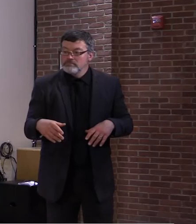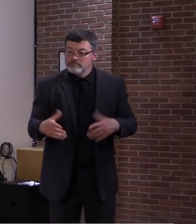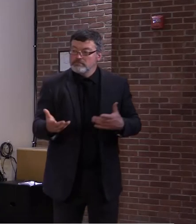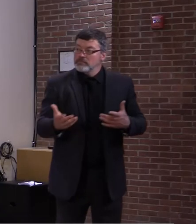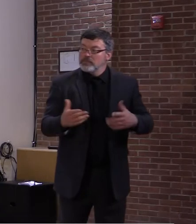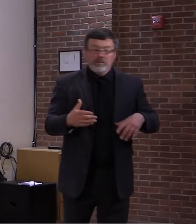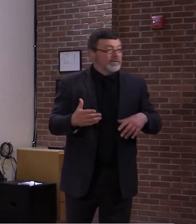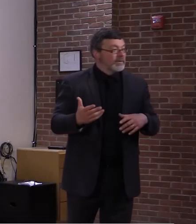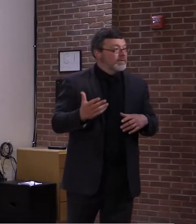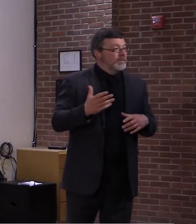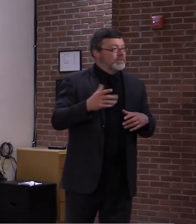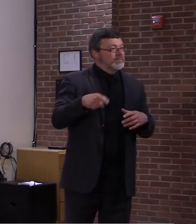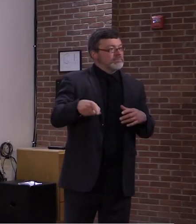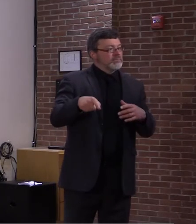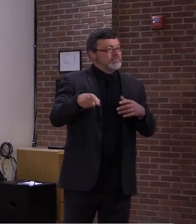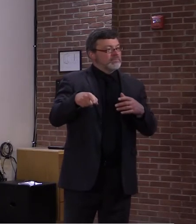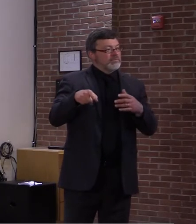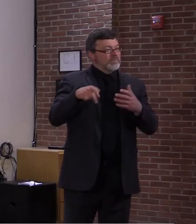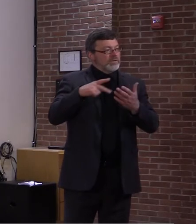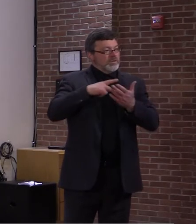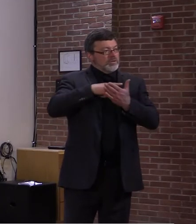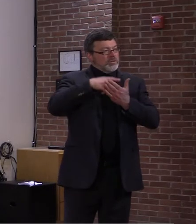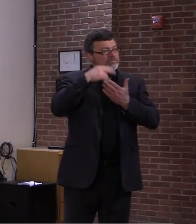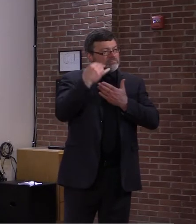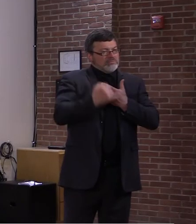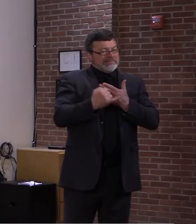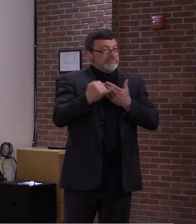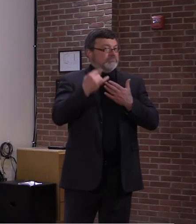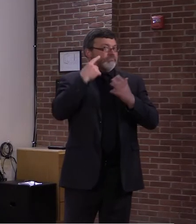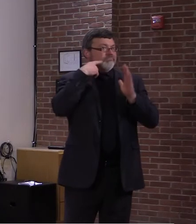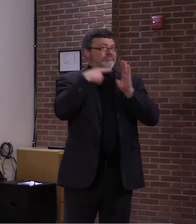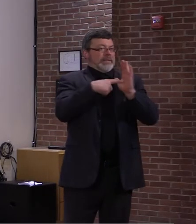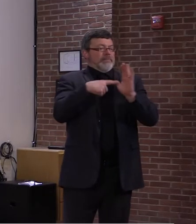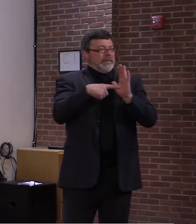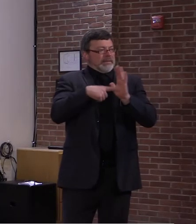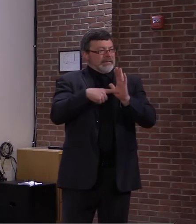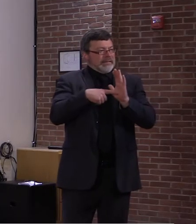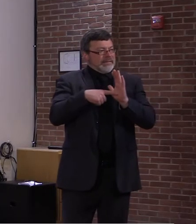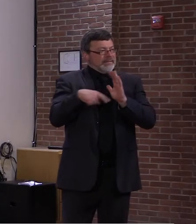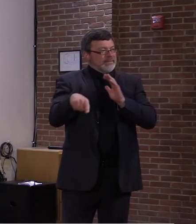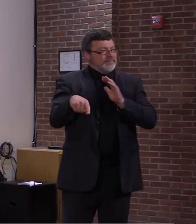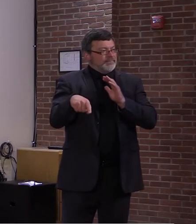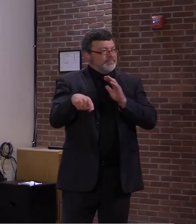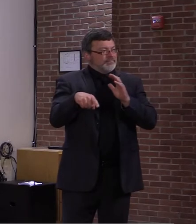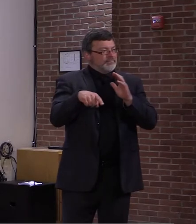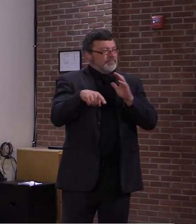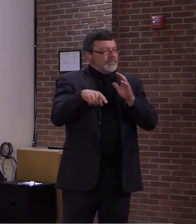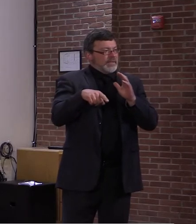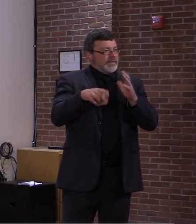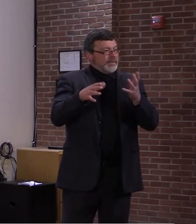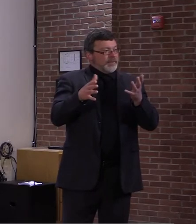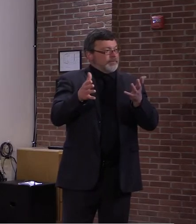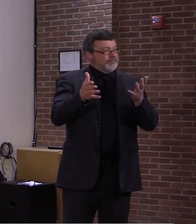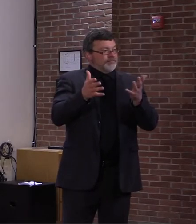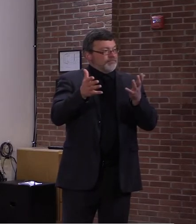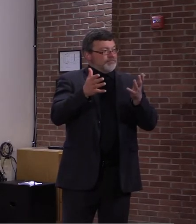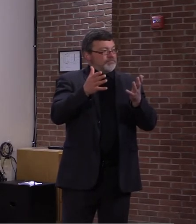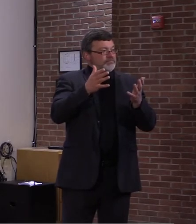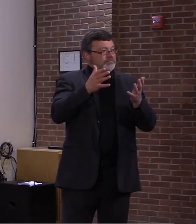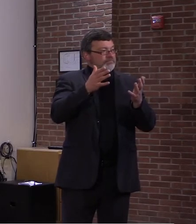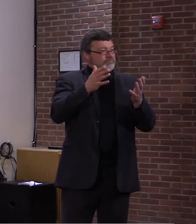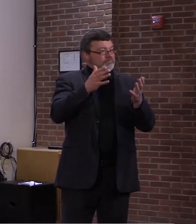The projects that sort of like two tranches, if you will. One are projects that would qualify under the